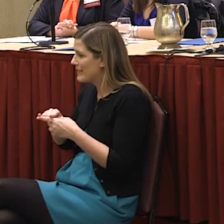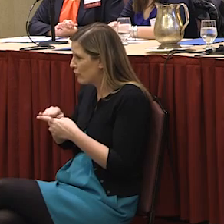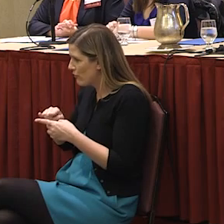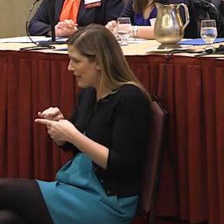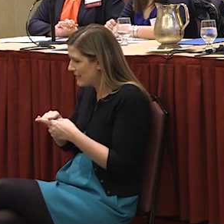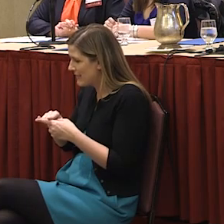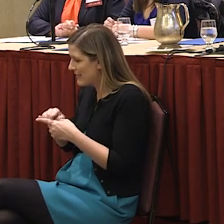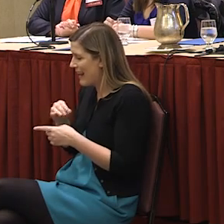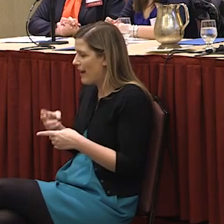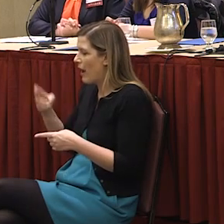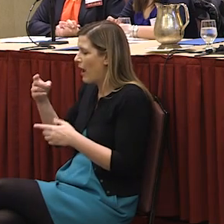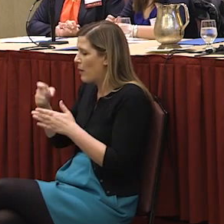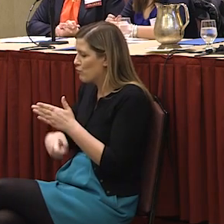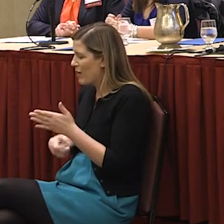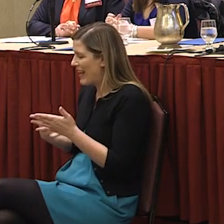of very, very high-priced